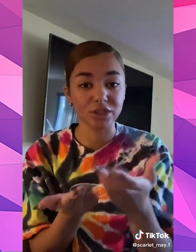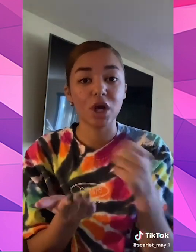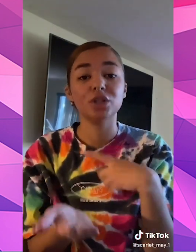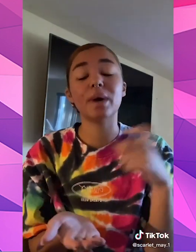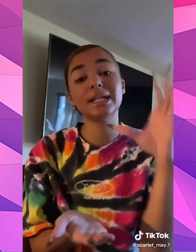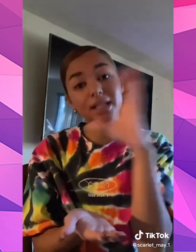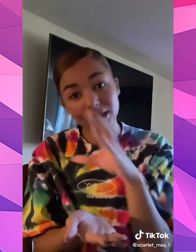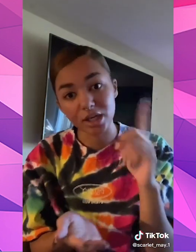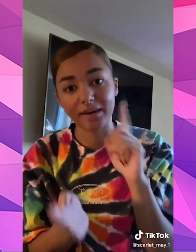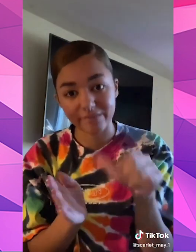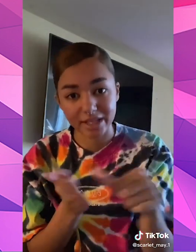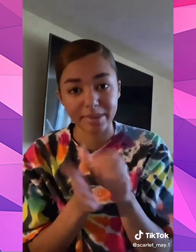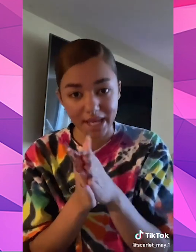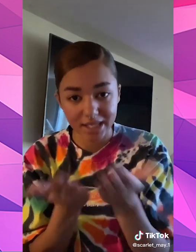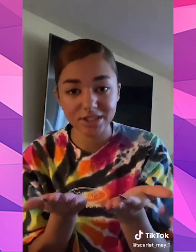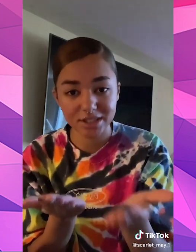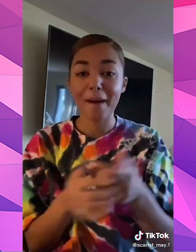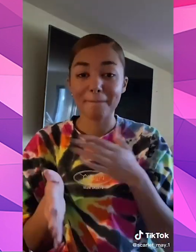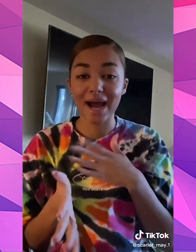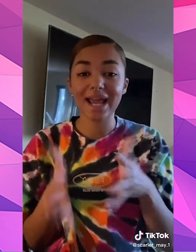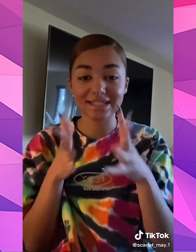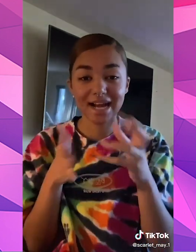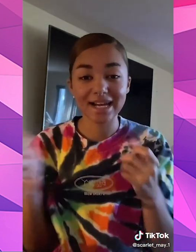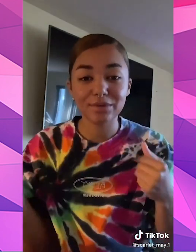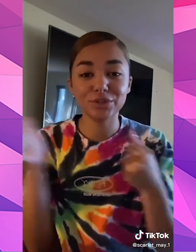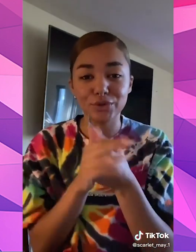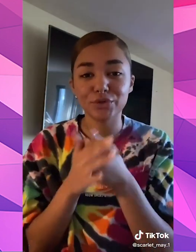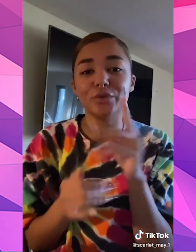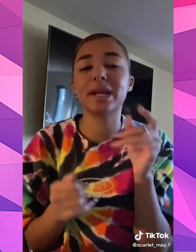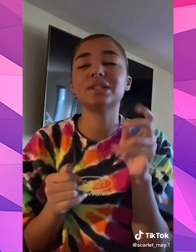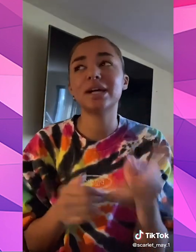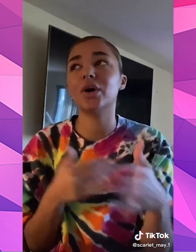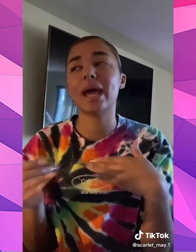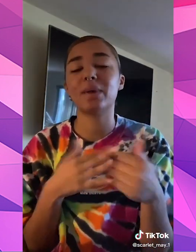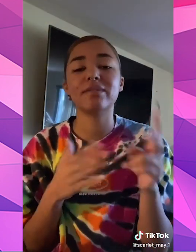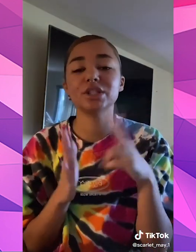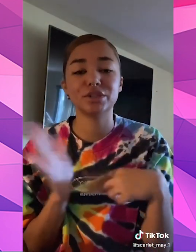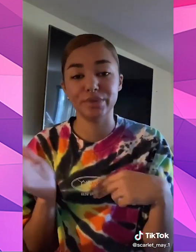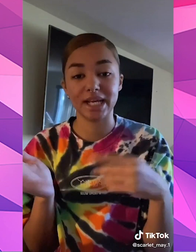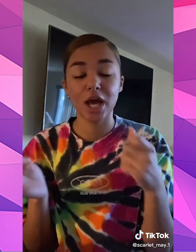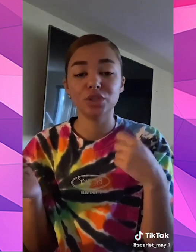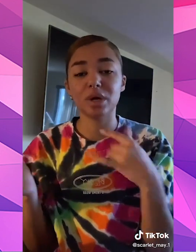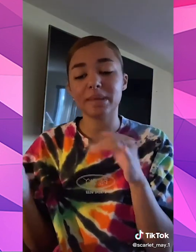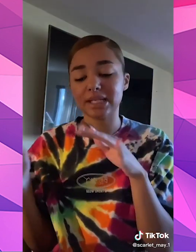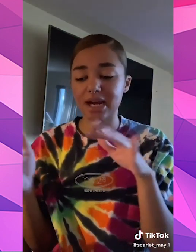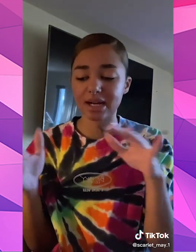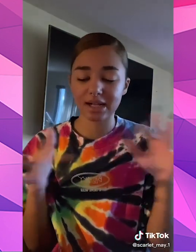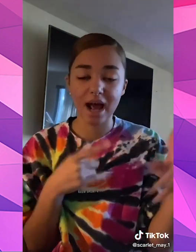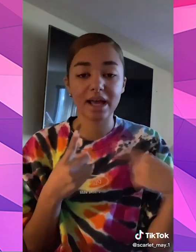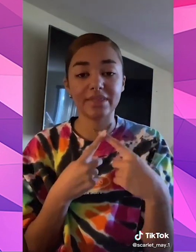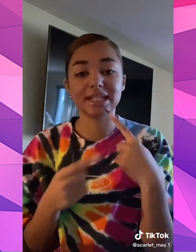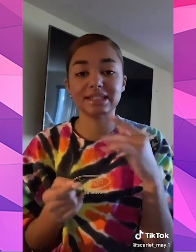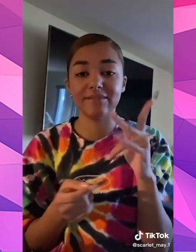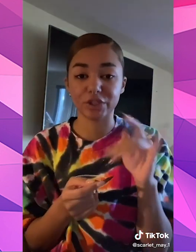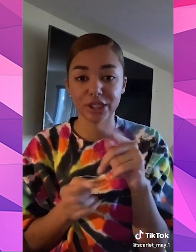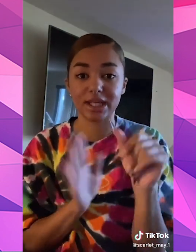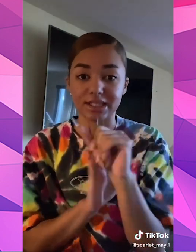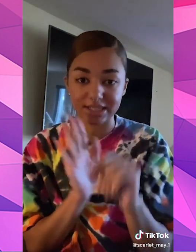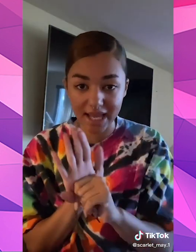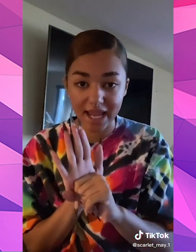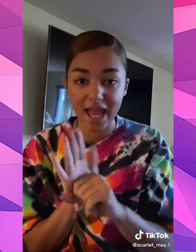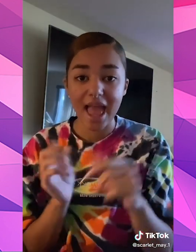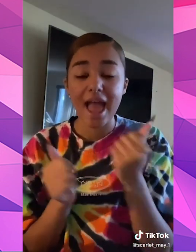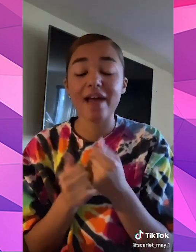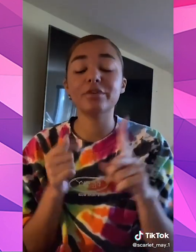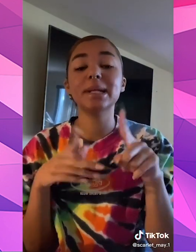on page So I had to look for the page My anxiety was through the roof But I was like, okay, whatever Just read So I'm like, da-da-da-da-da And then it said Virginia